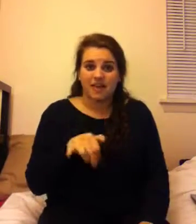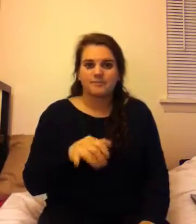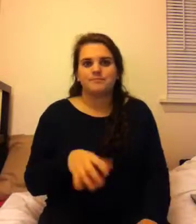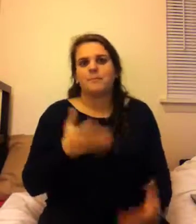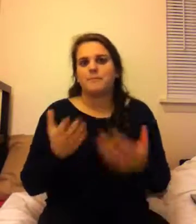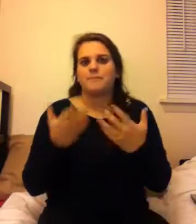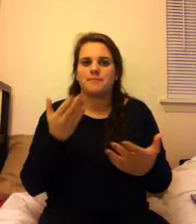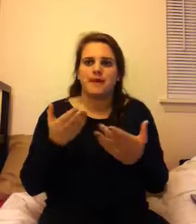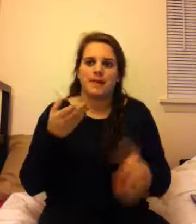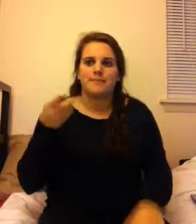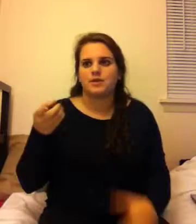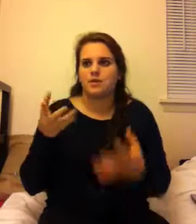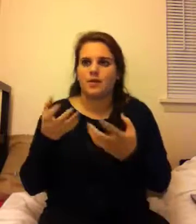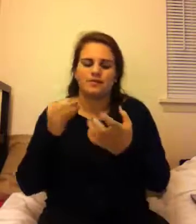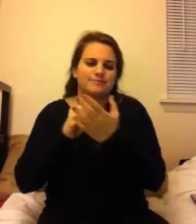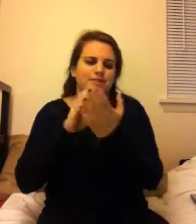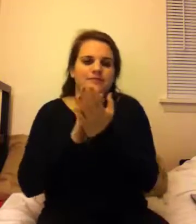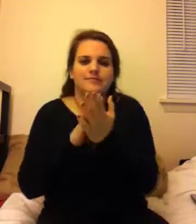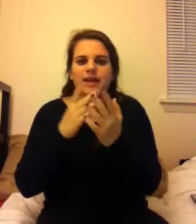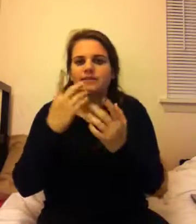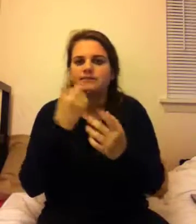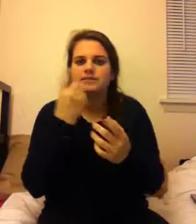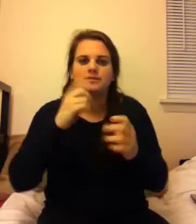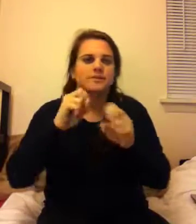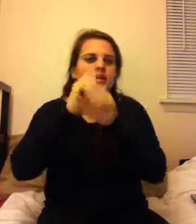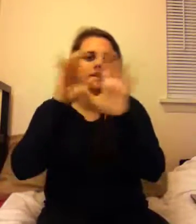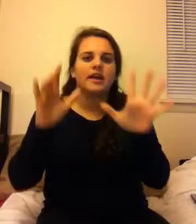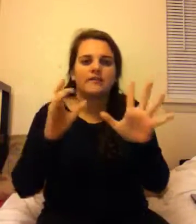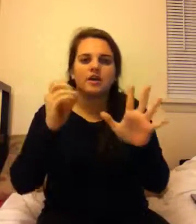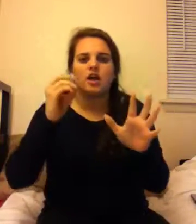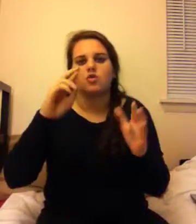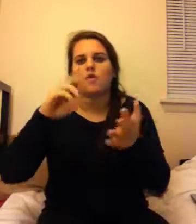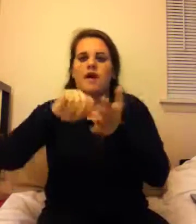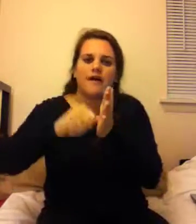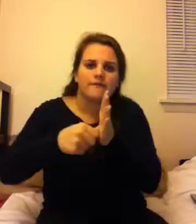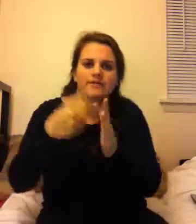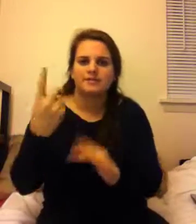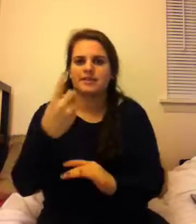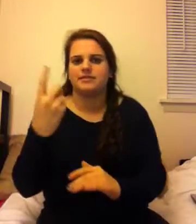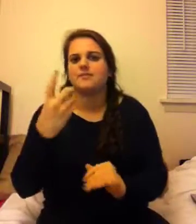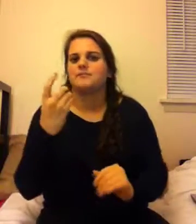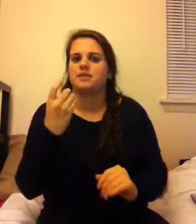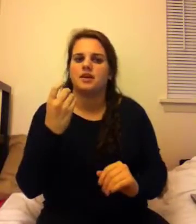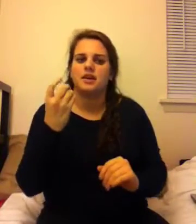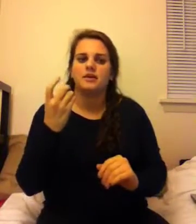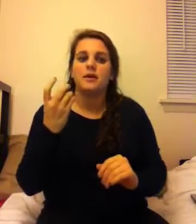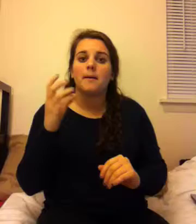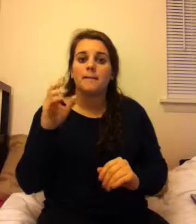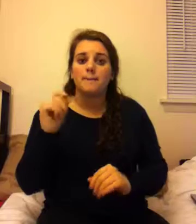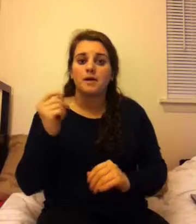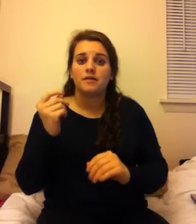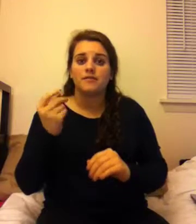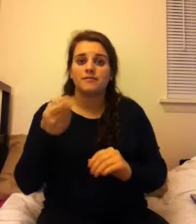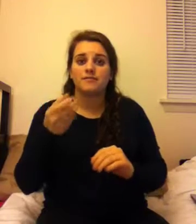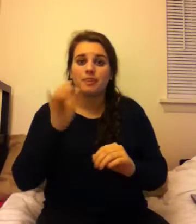help him better understand a point that was being made, and can use those margins to do it.